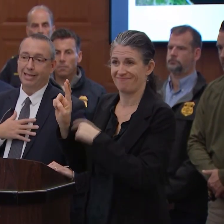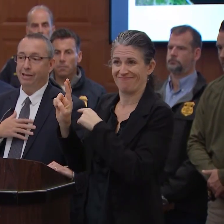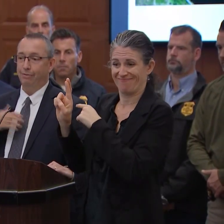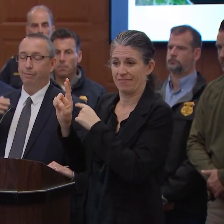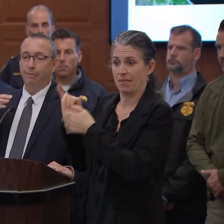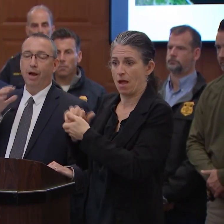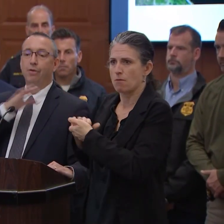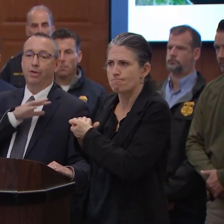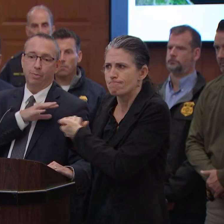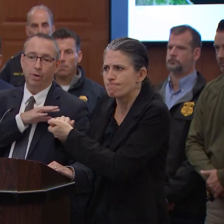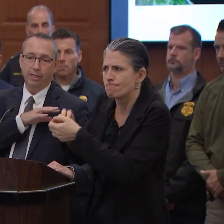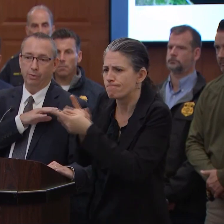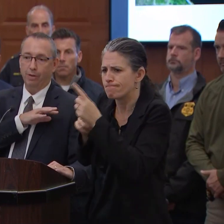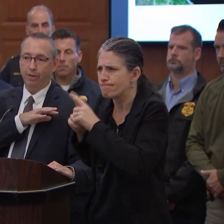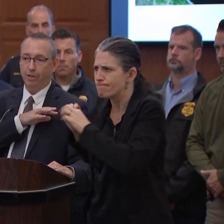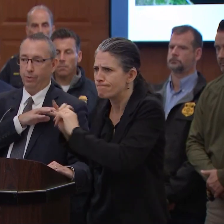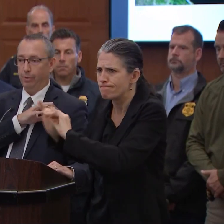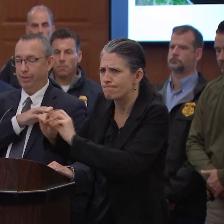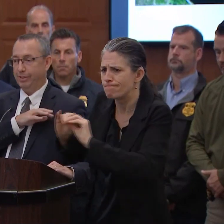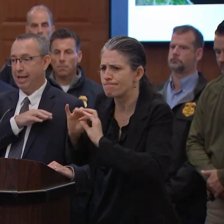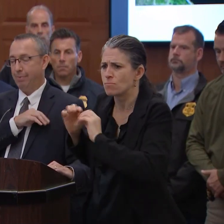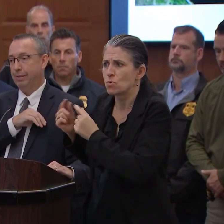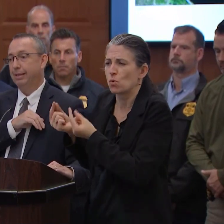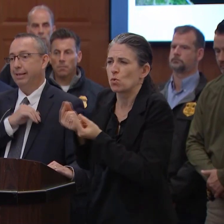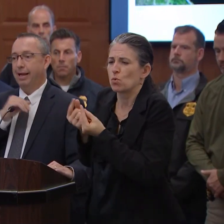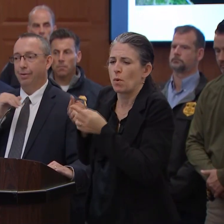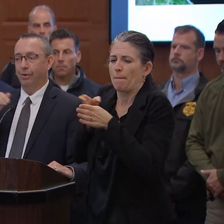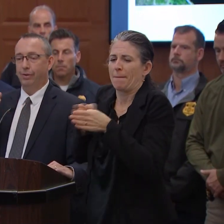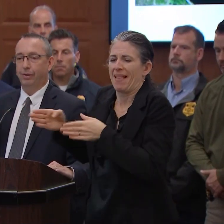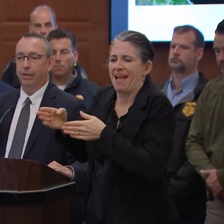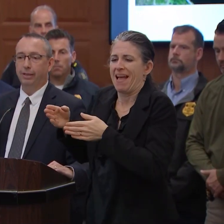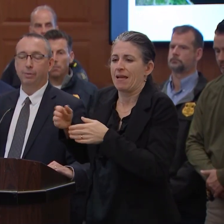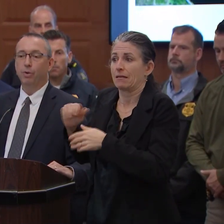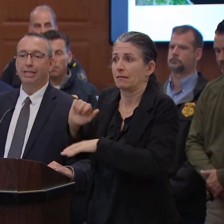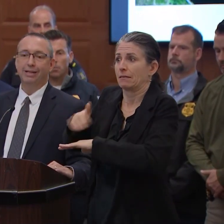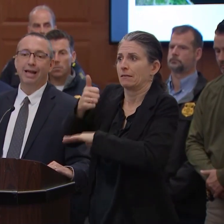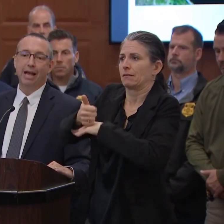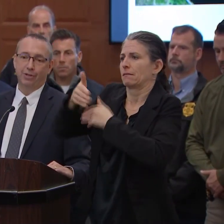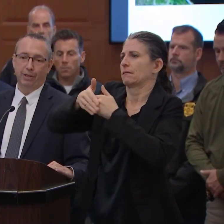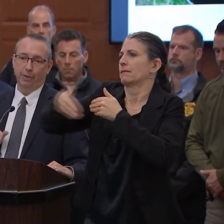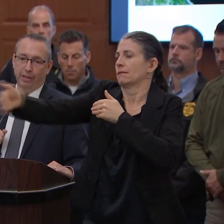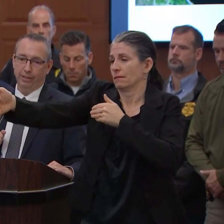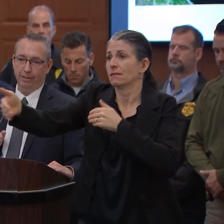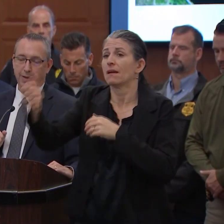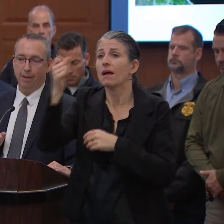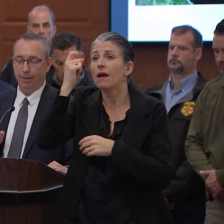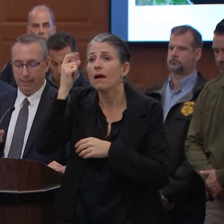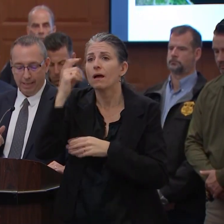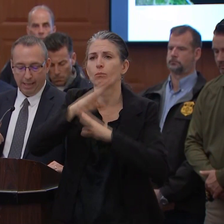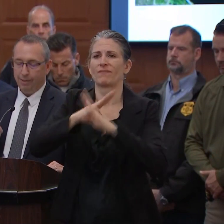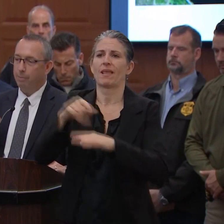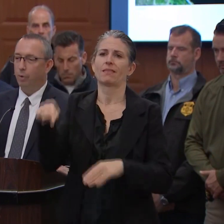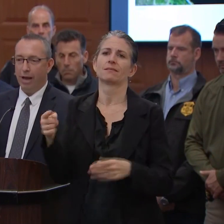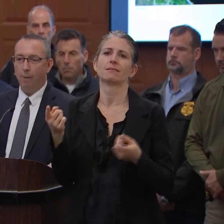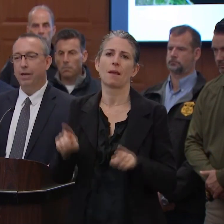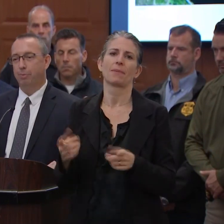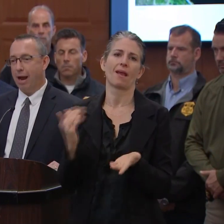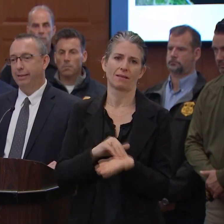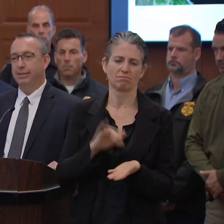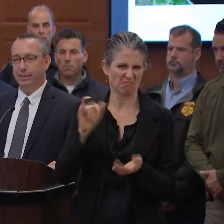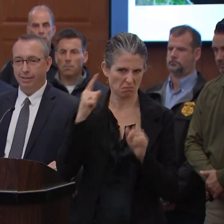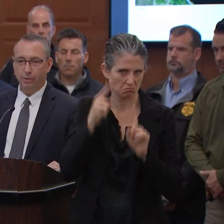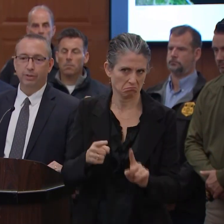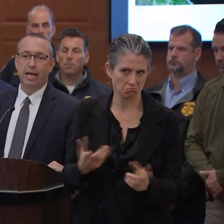as a state from other communities around the country where this has happened, other communities internationally where these things have happened, and they put out